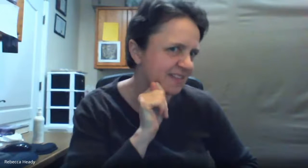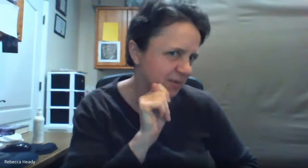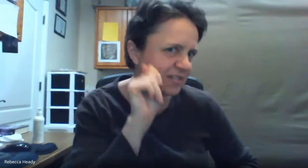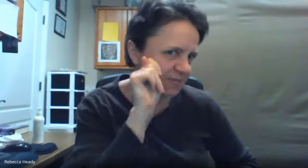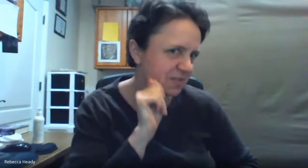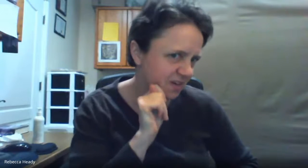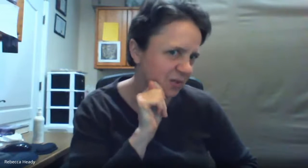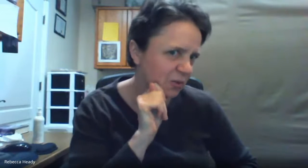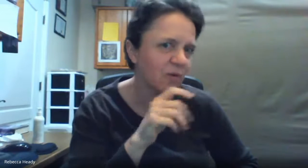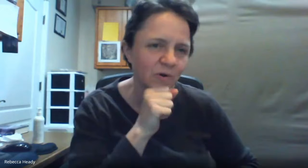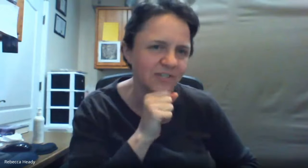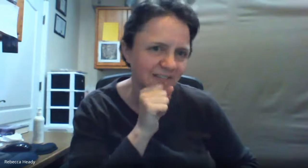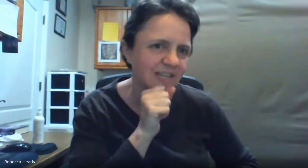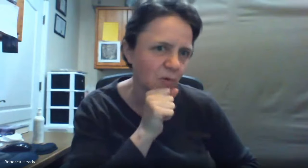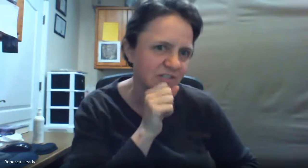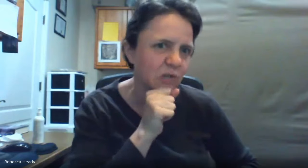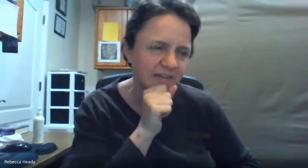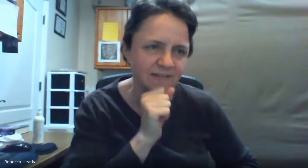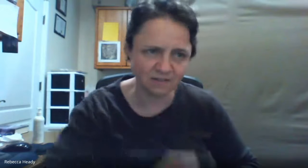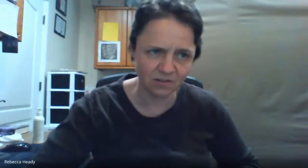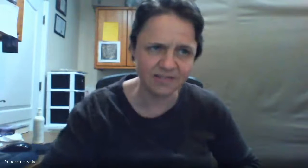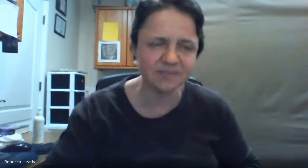in the summertime too. It's also an orange, like the same orange that you eat, same sign.